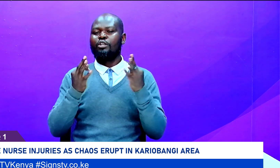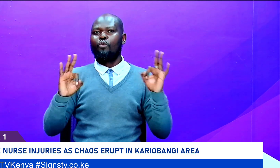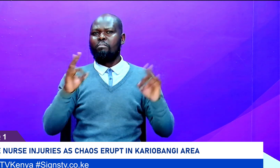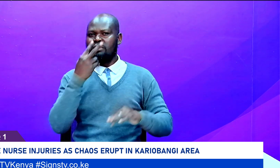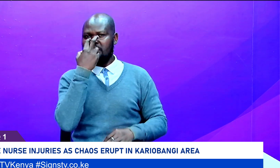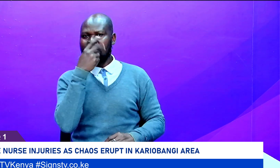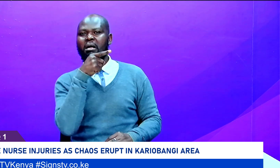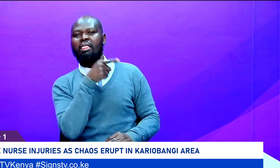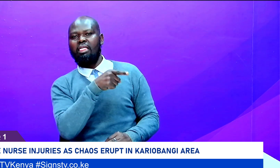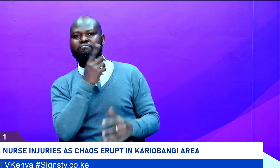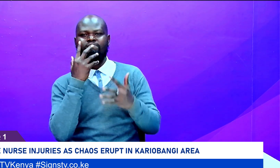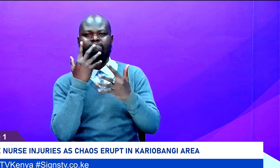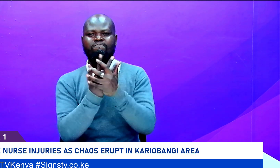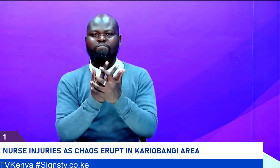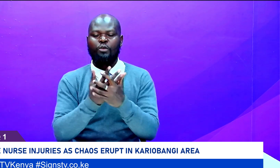for drug possession.